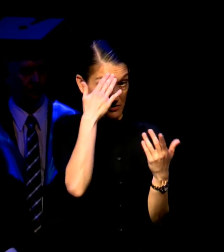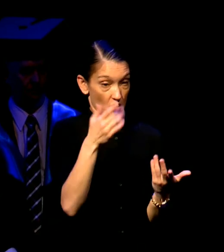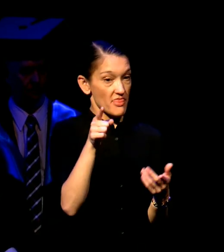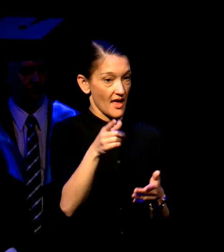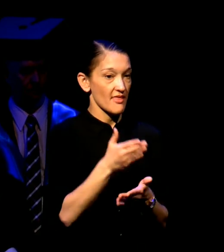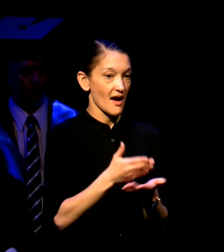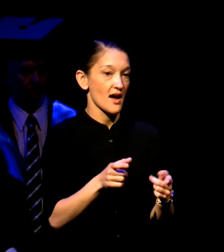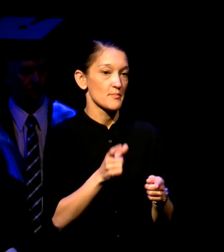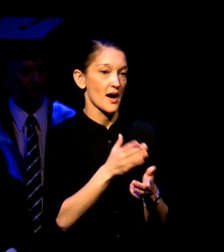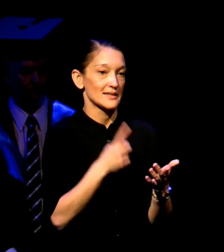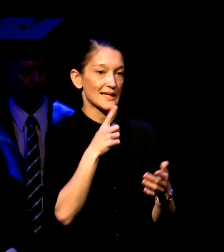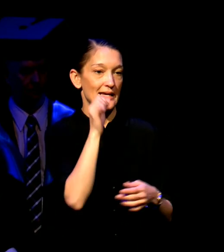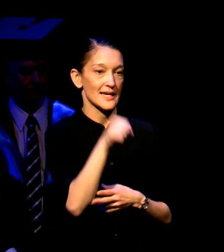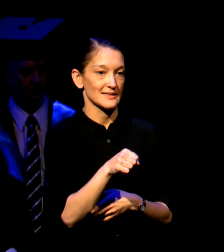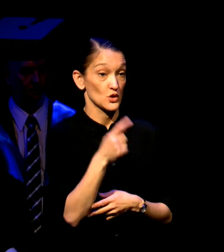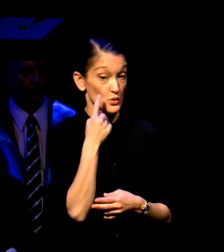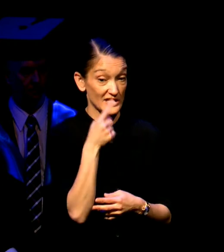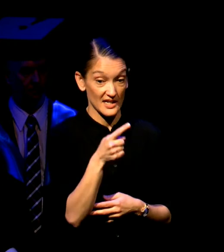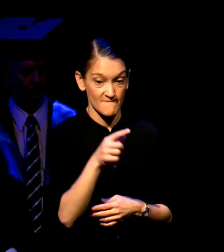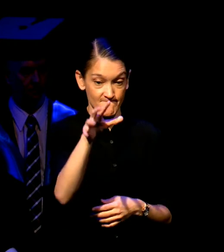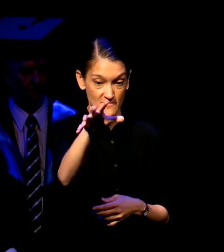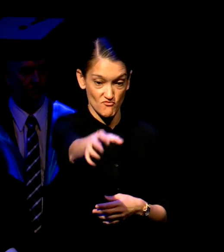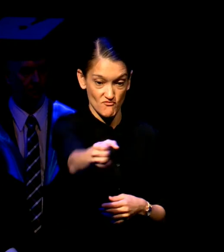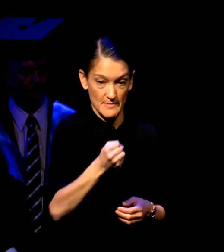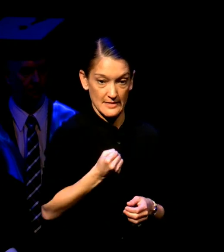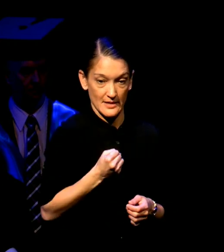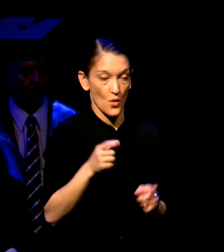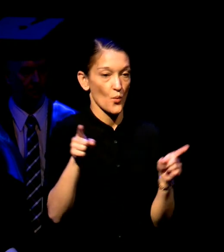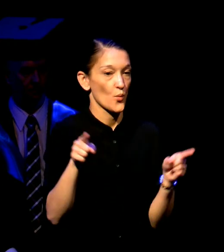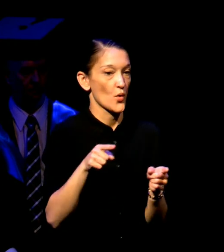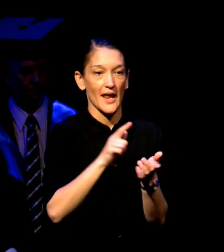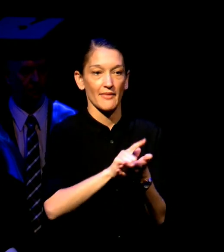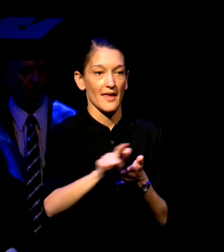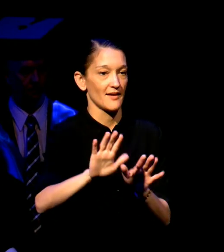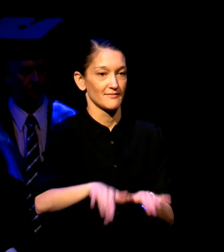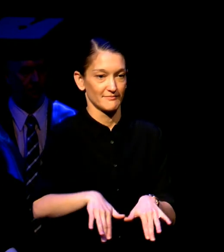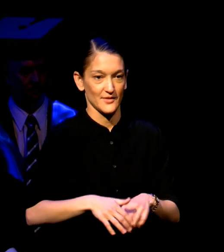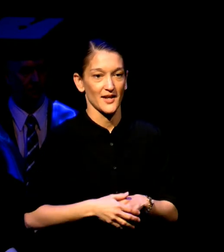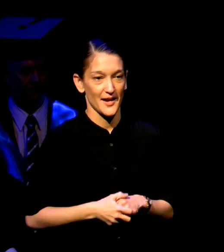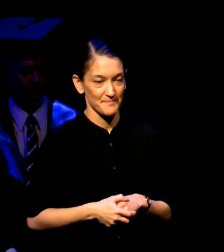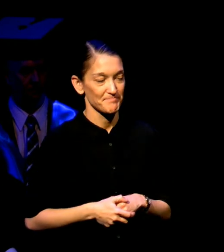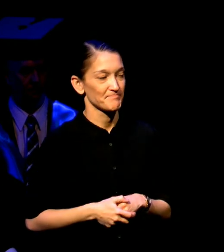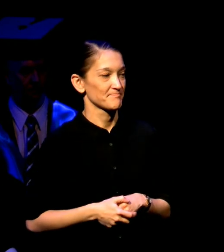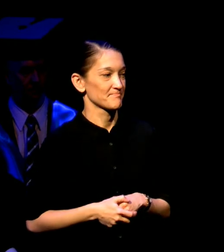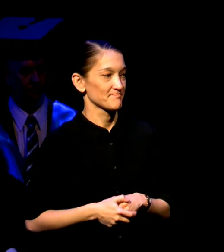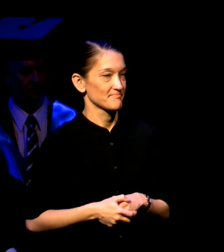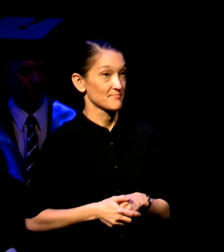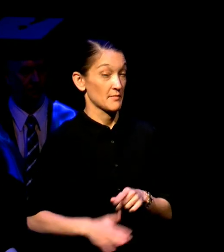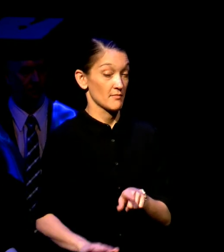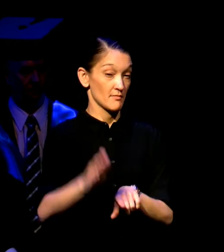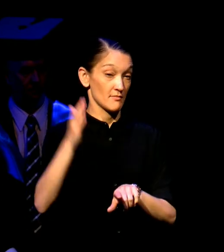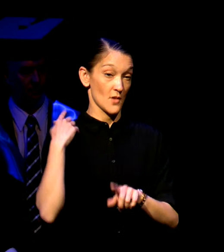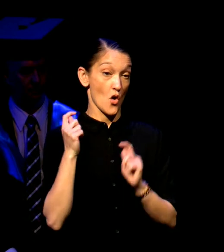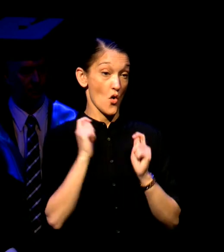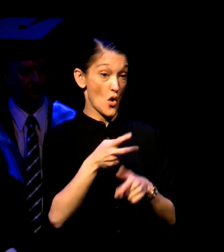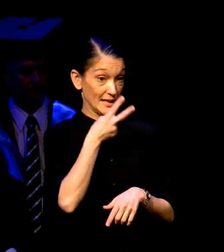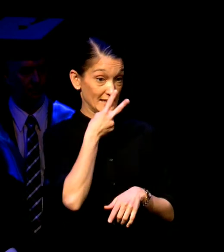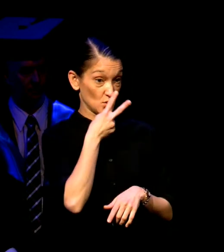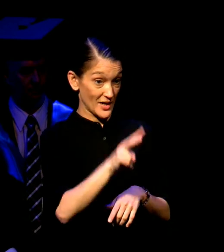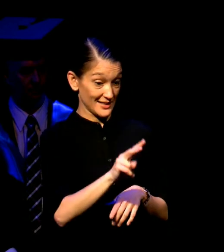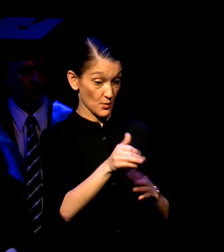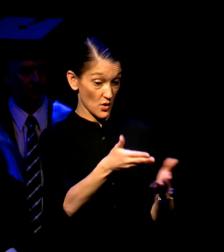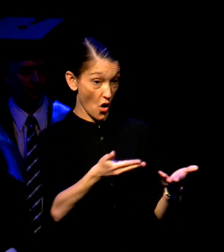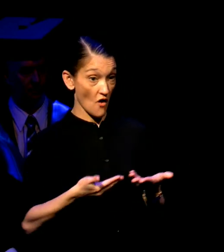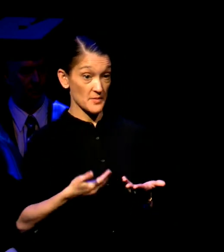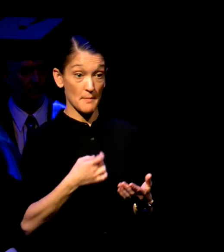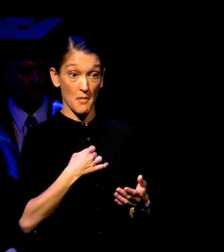hard part. So when you see them, just grab it and say yes. Work out the rest later. In my early 20s, I was offered my very own Vegas-style